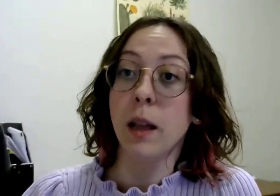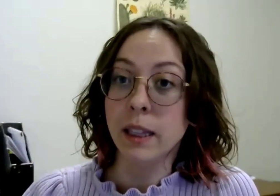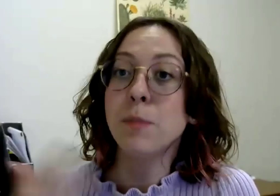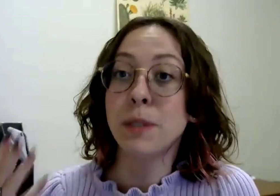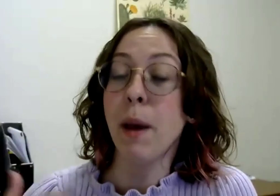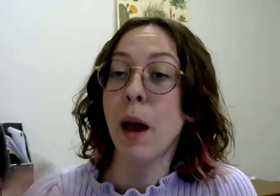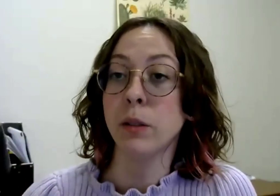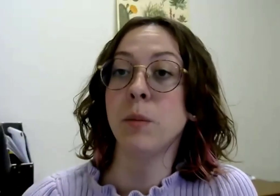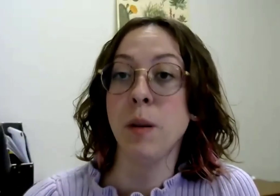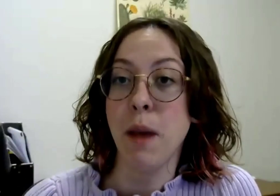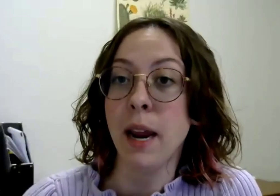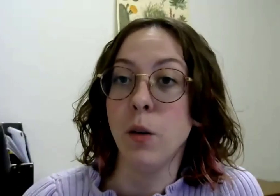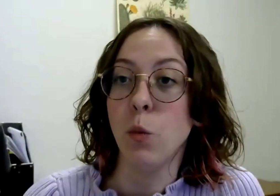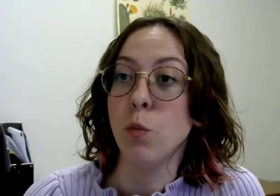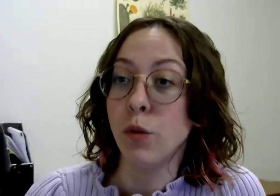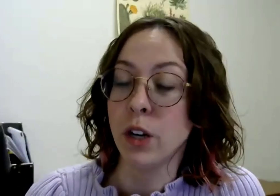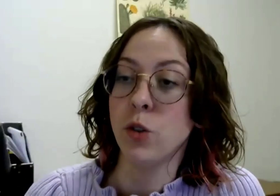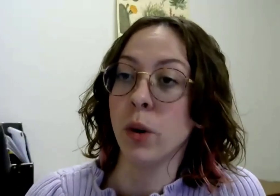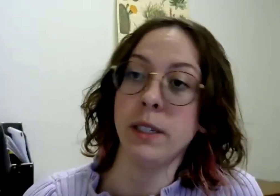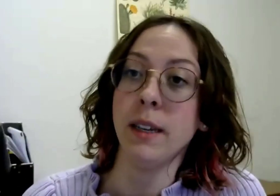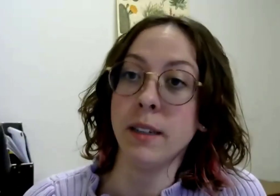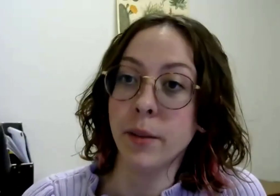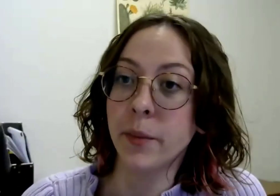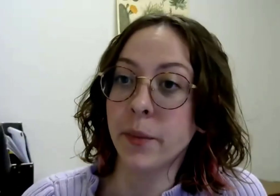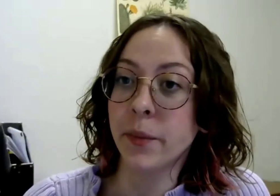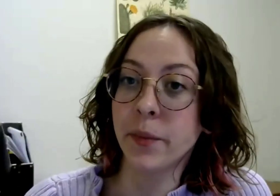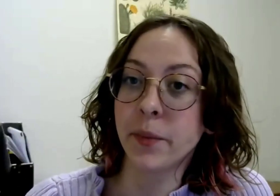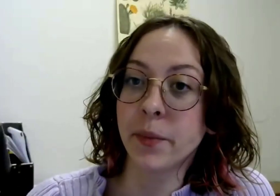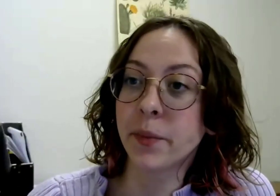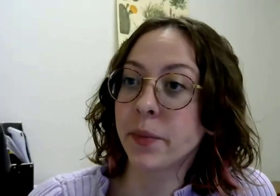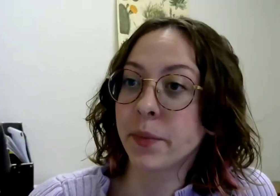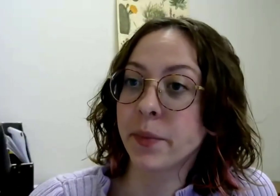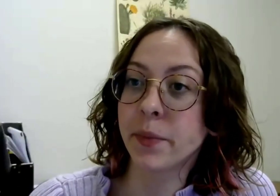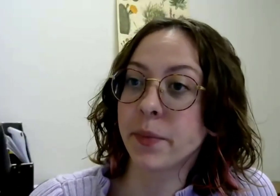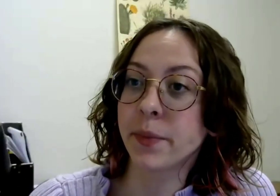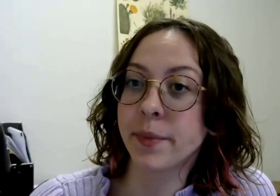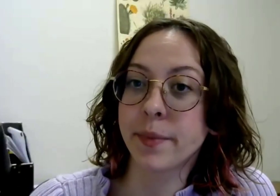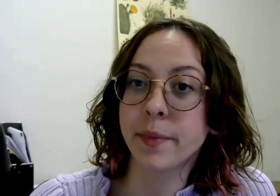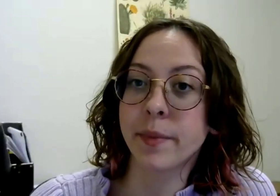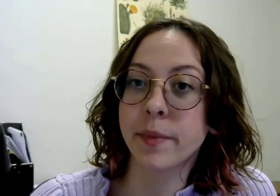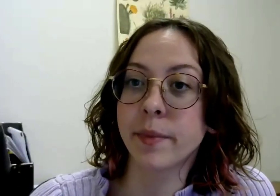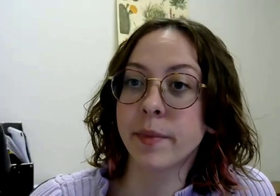of leaps and bounds to be made moving towards it.